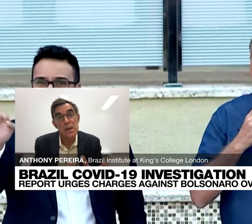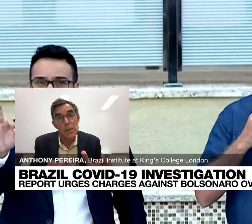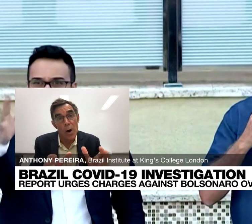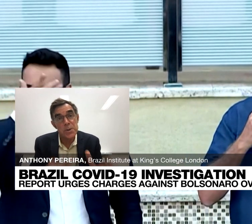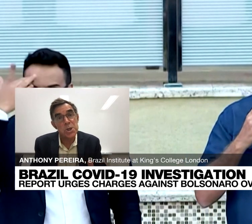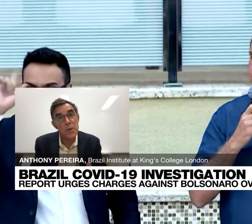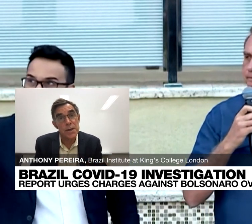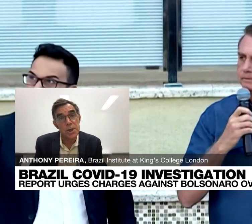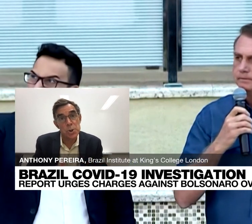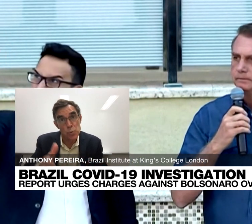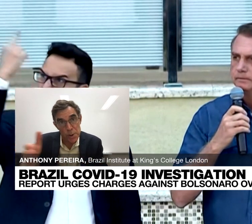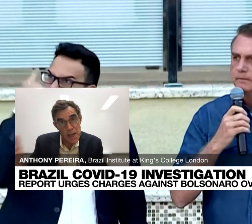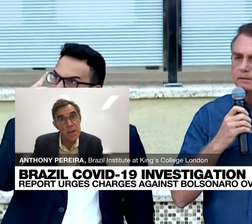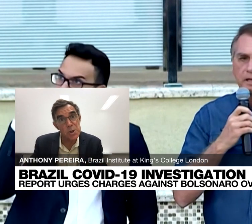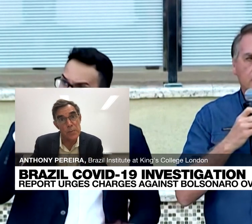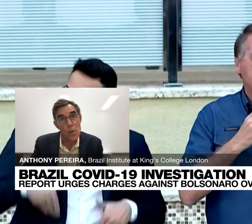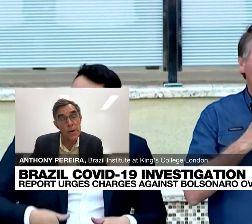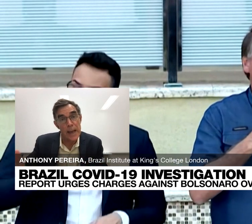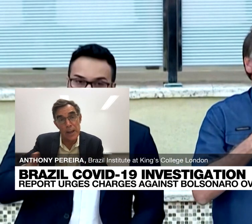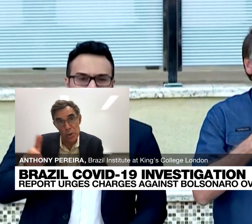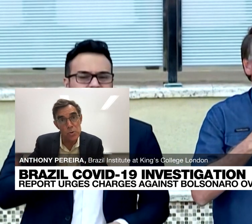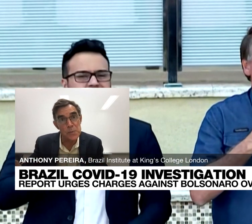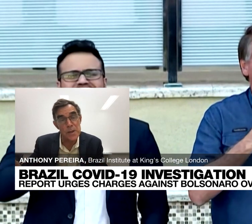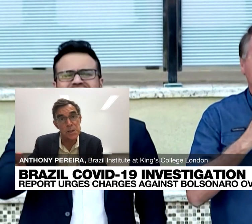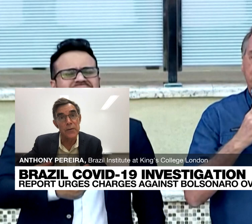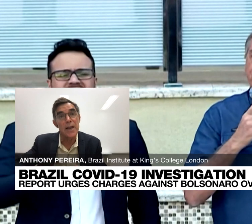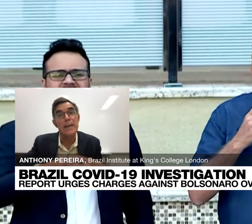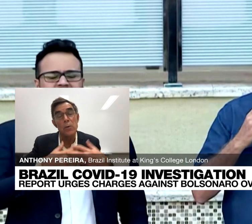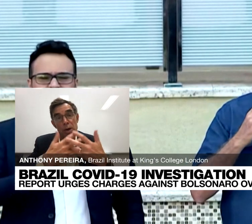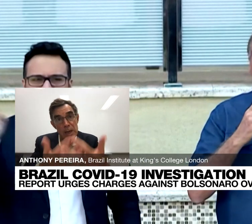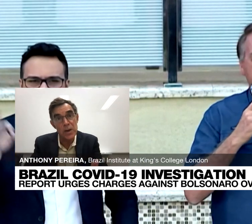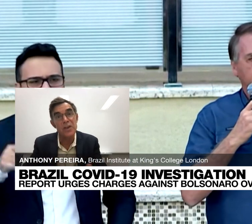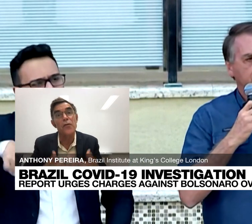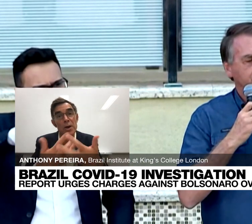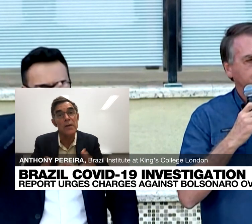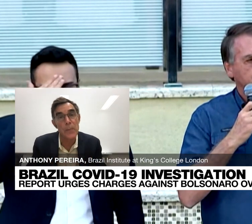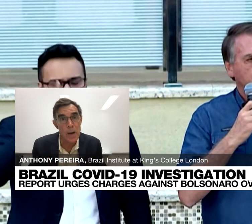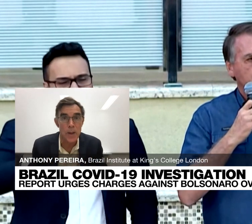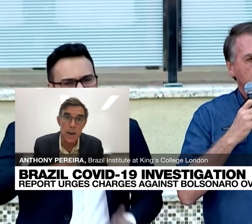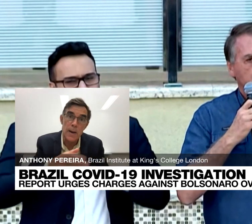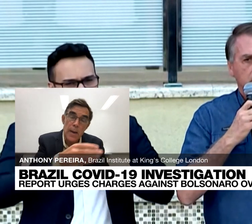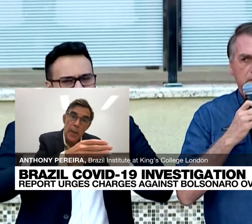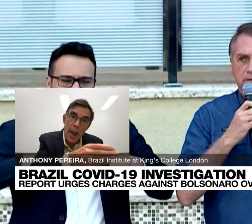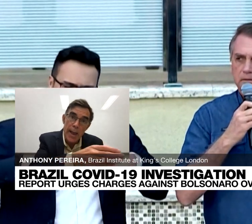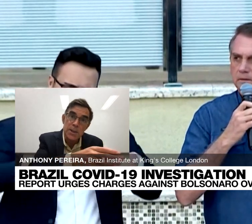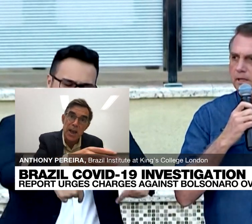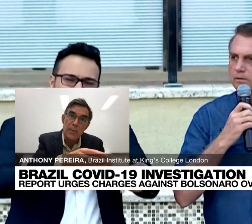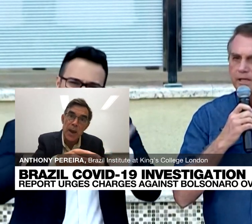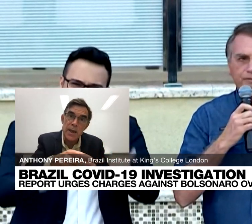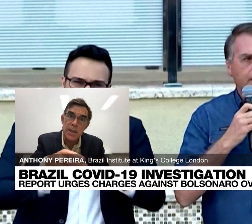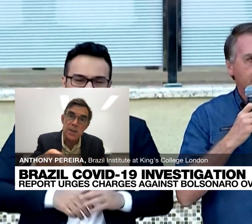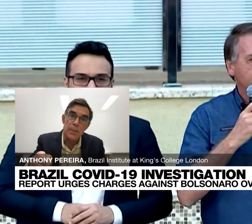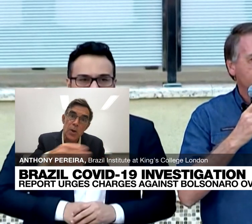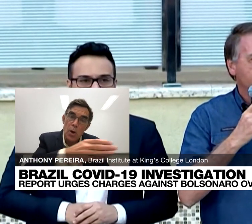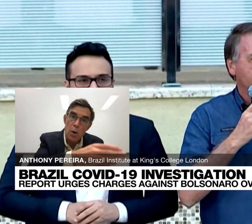And opposition politicians will take this report and they will use pieces of it and they will keep it in front of the public as the